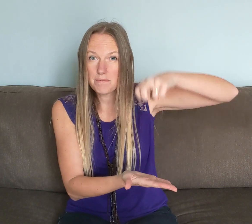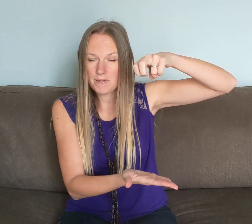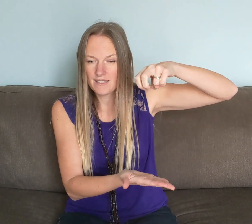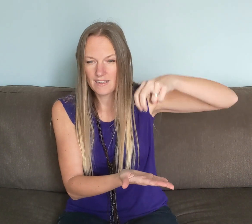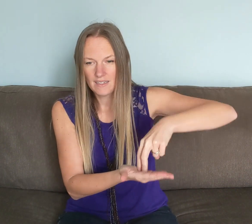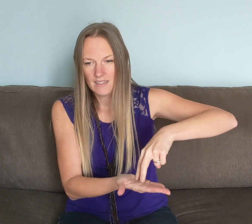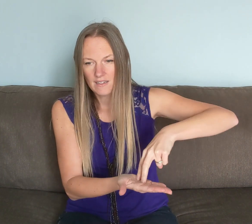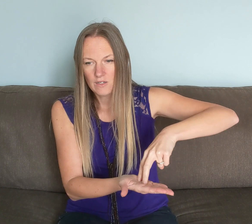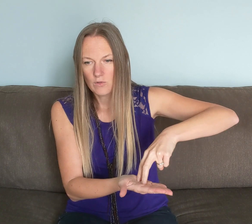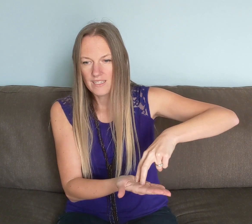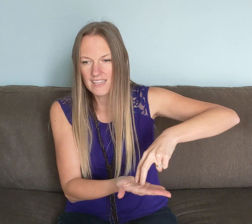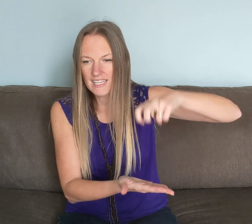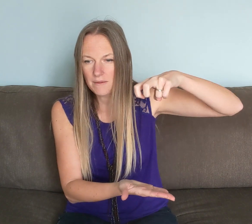Leap. Will leap.